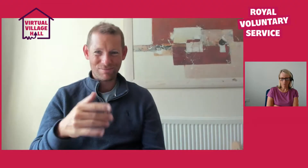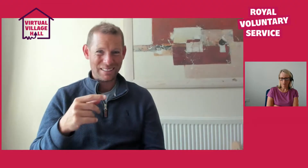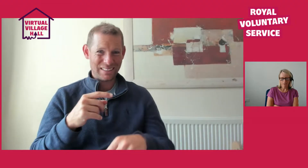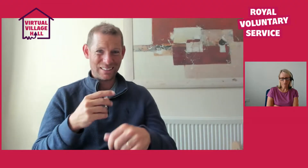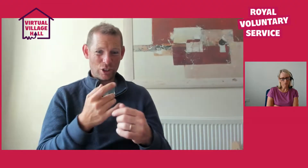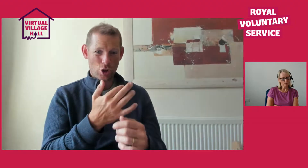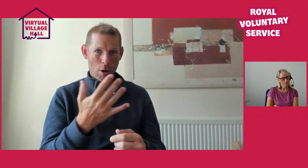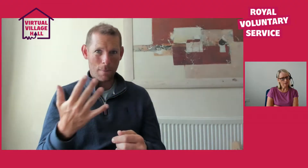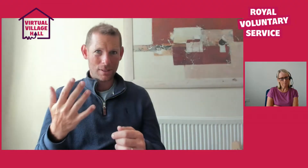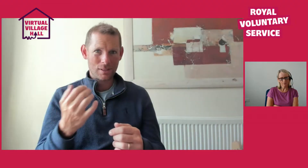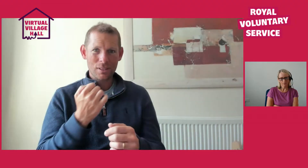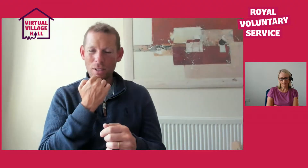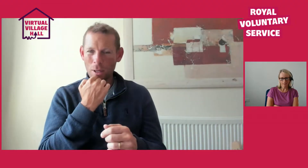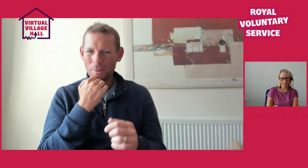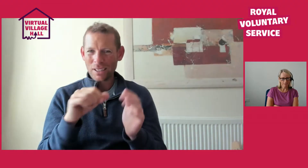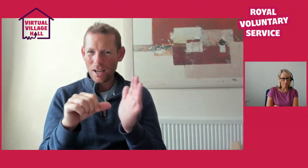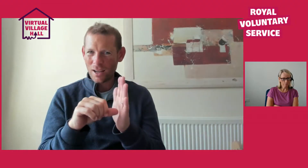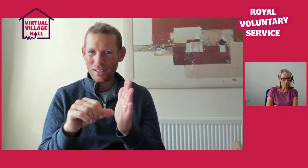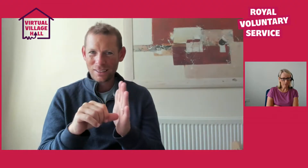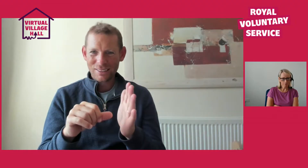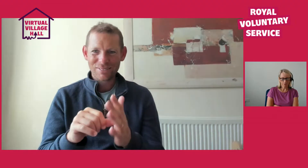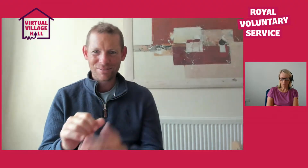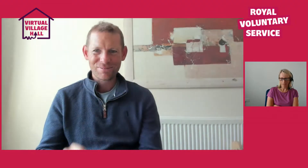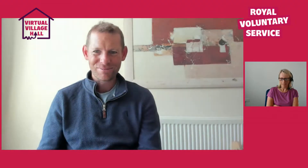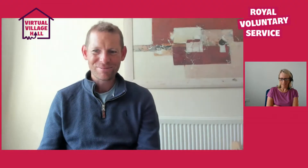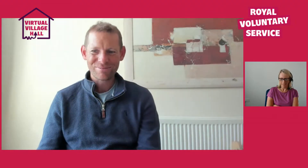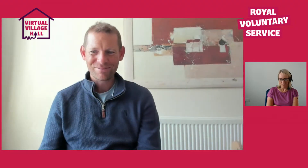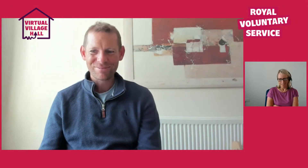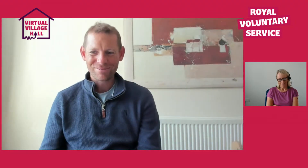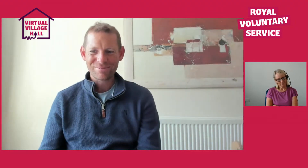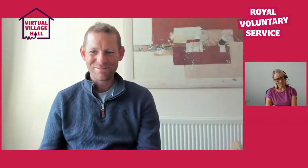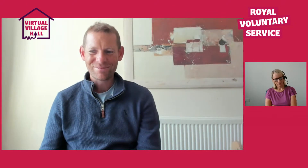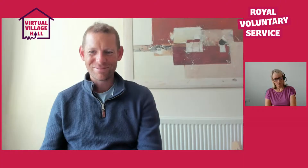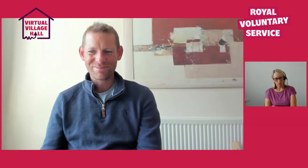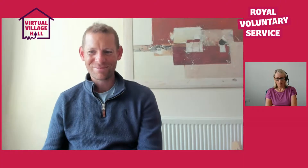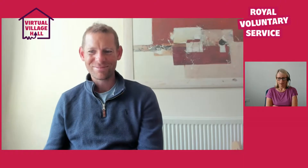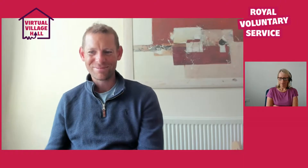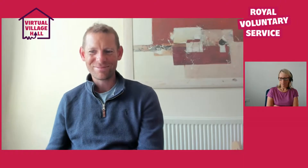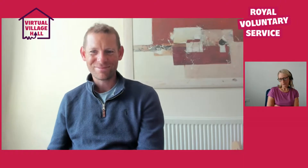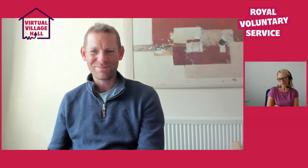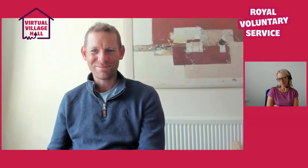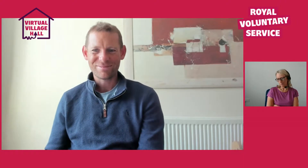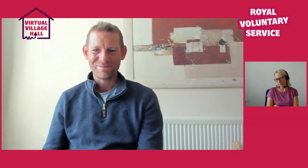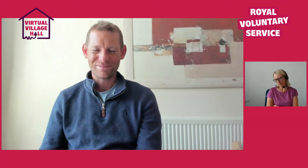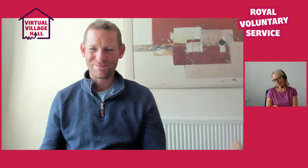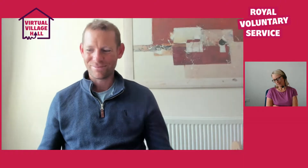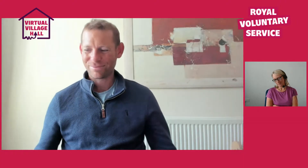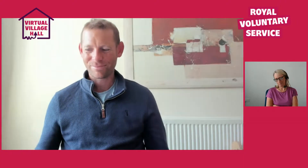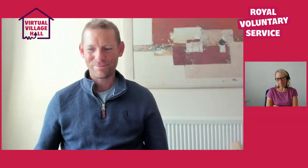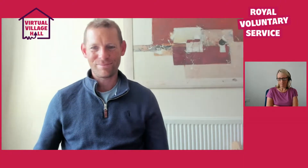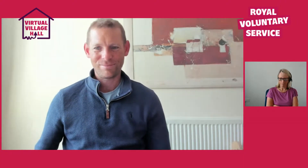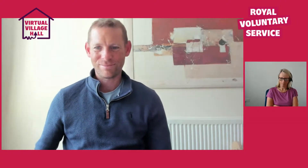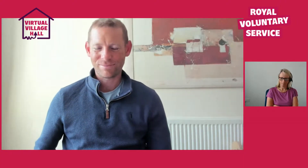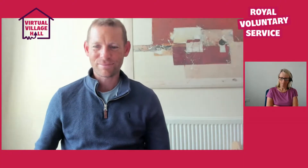Kellyanne, don't worry at all. Absolutely, numbers can be tricky. So don't worry about